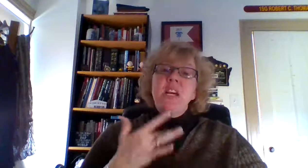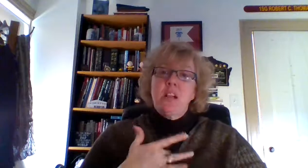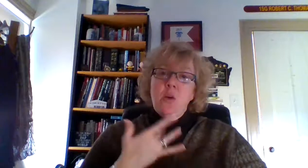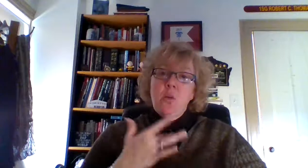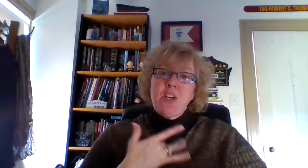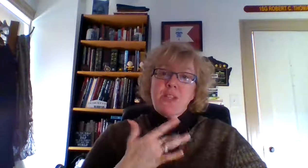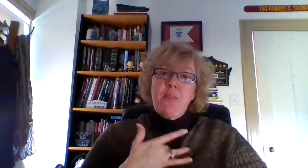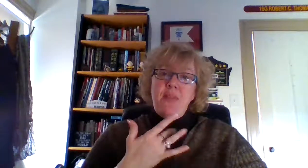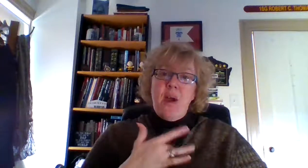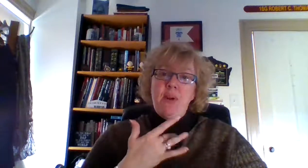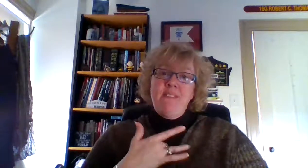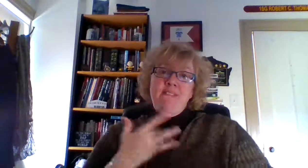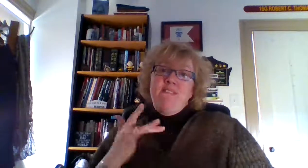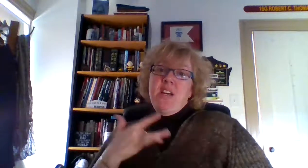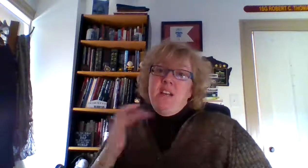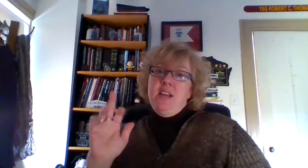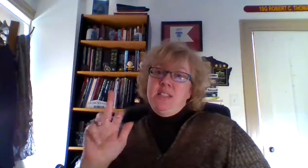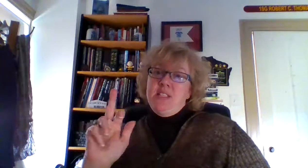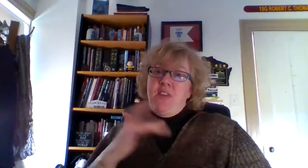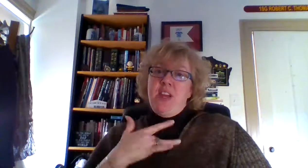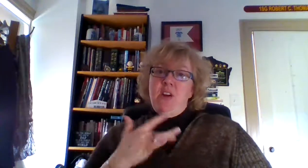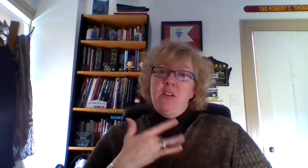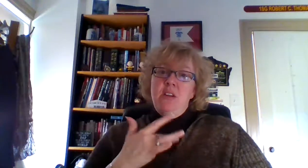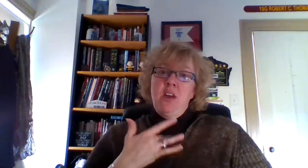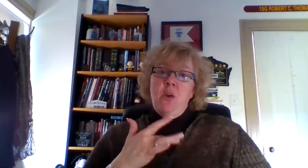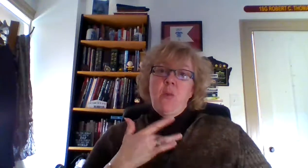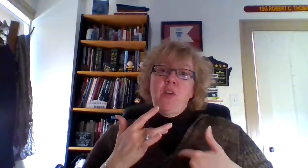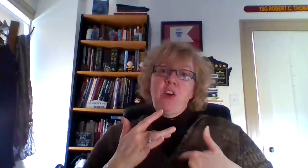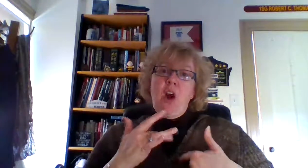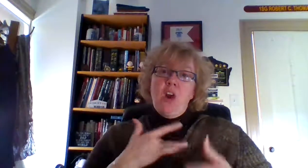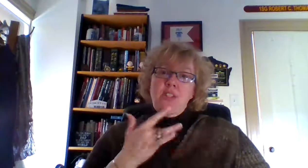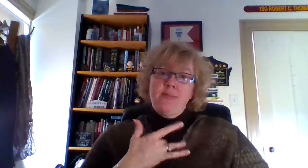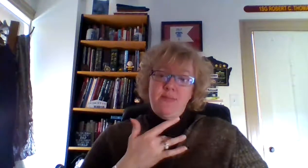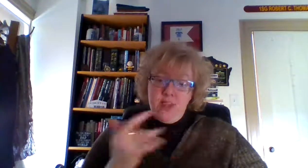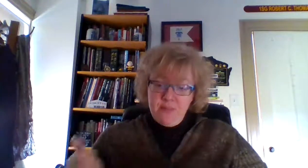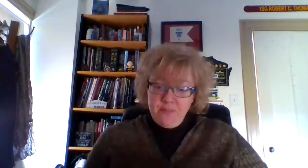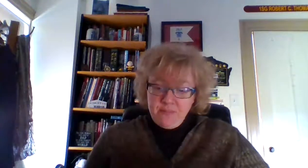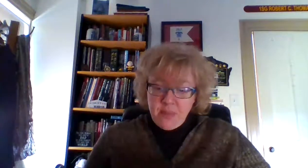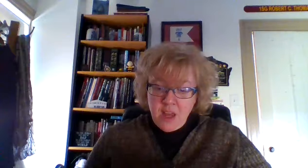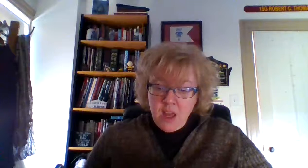Feel. We talked about that one. Feel. It's this finger right over your heart. Feel.